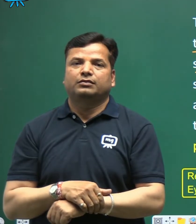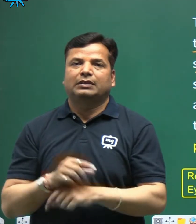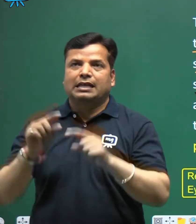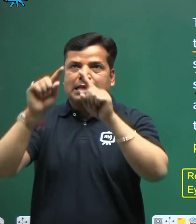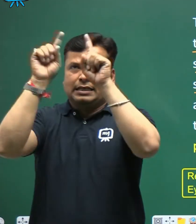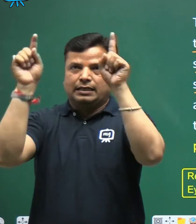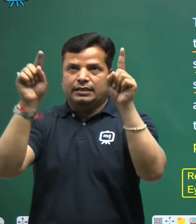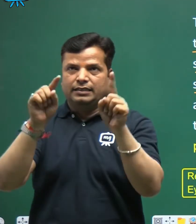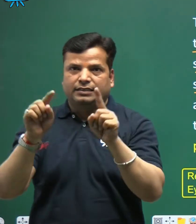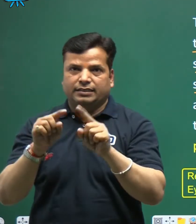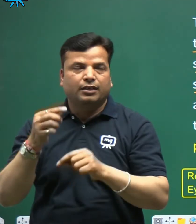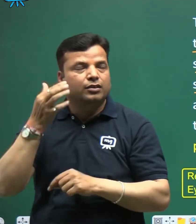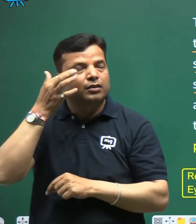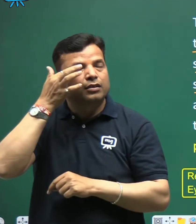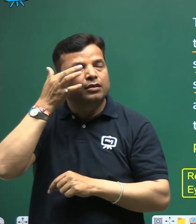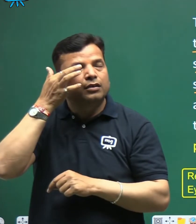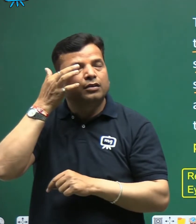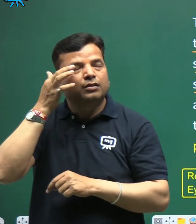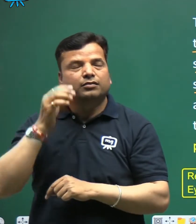statue's eyes